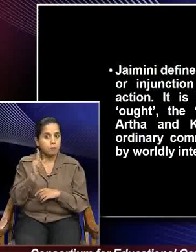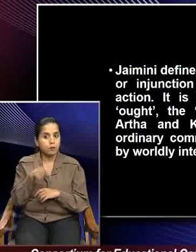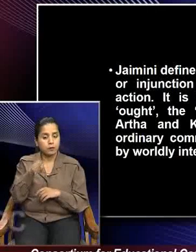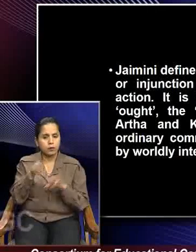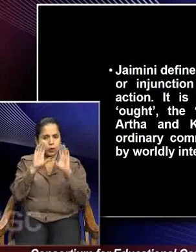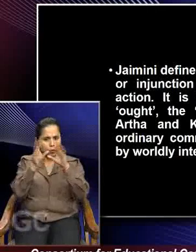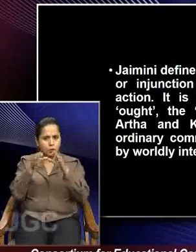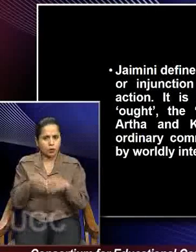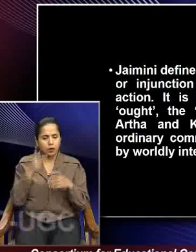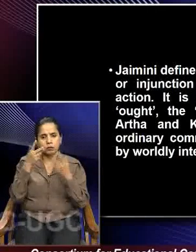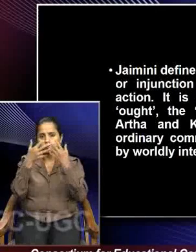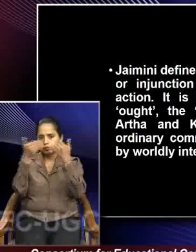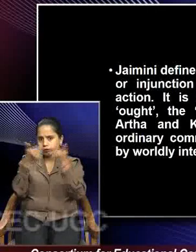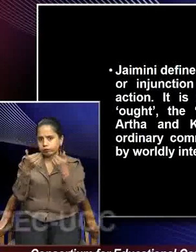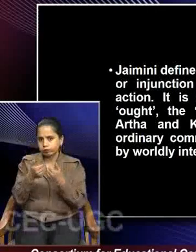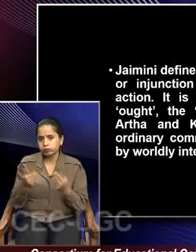categorical imperative.